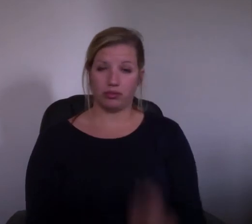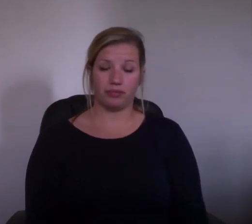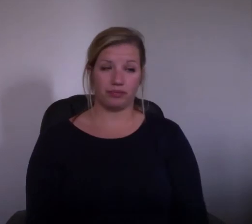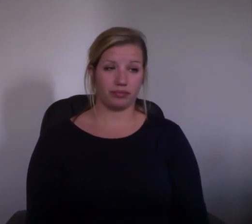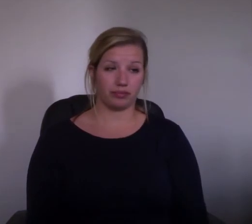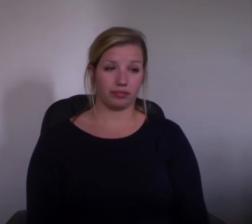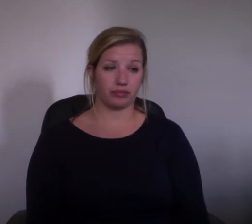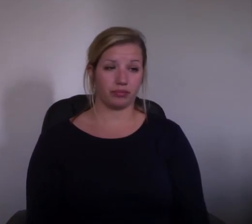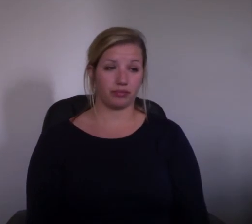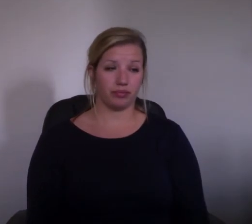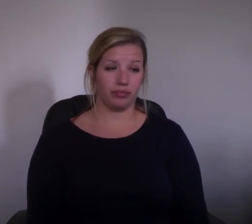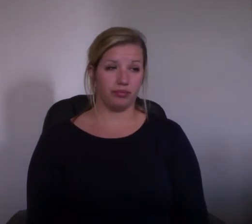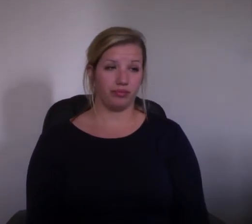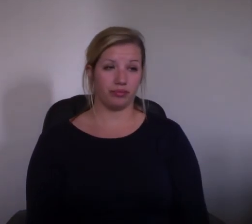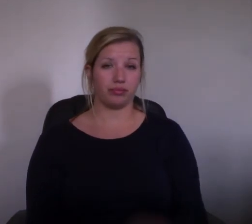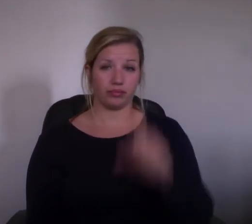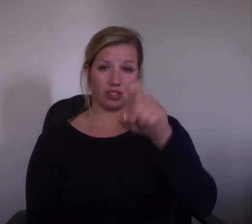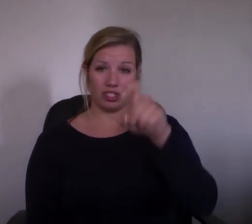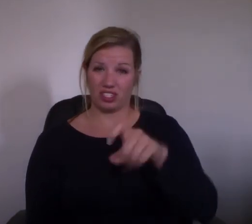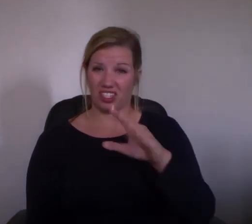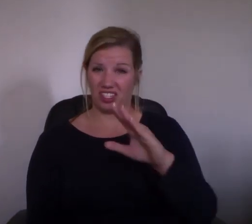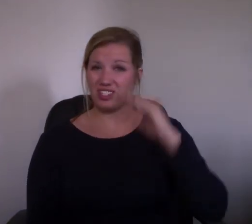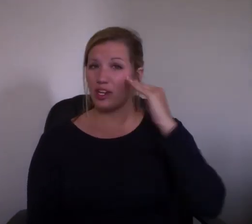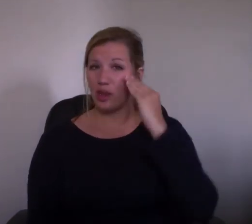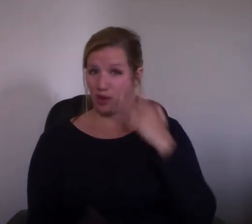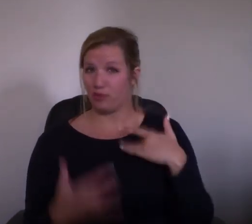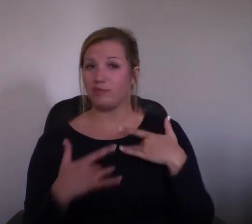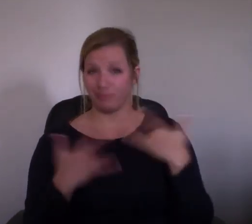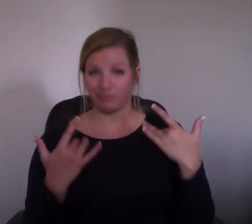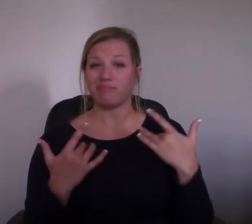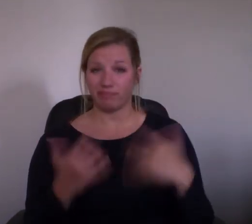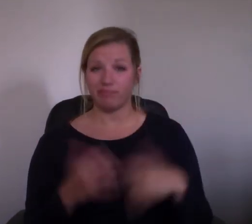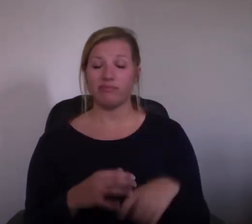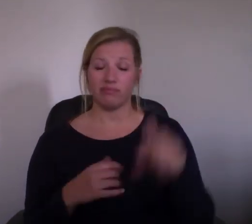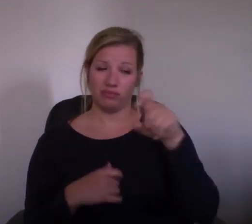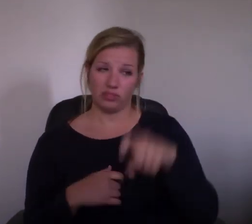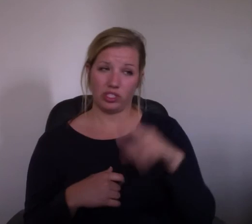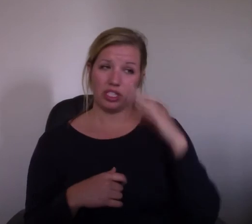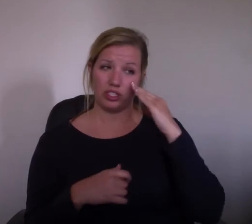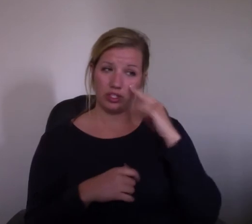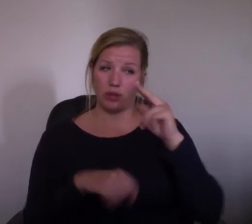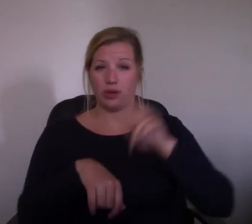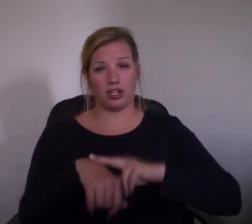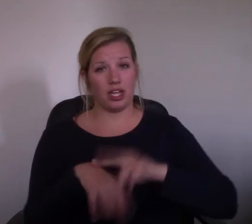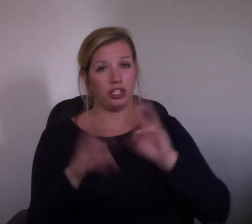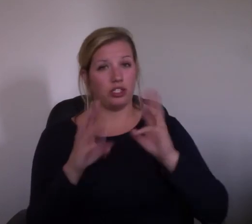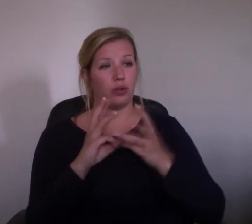Okay. You need to stay informed. You need to know the National Weather Service terms.